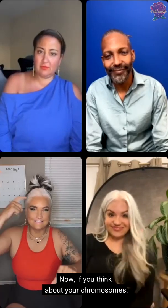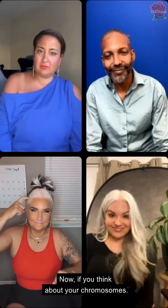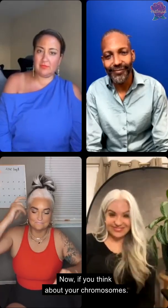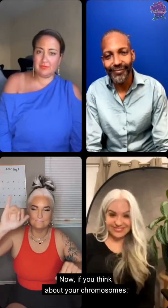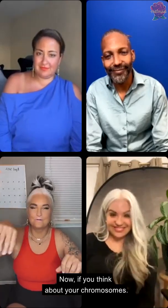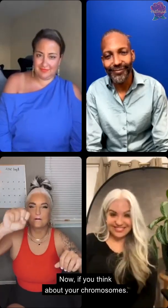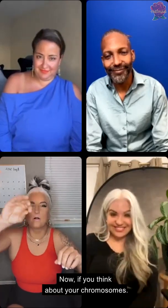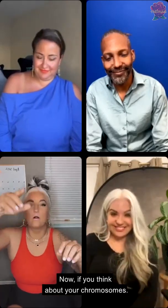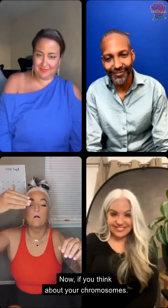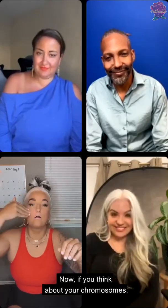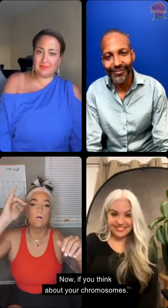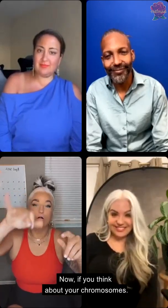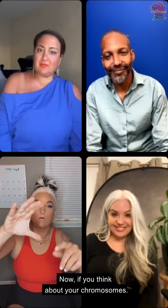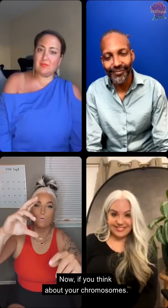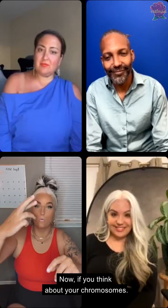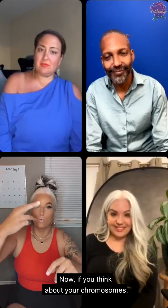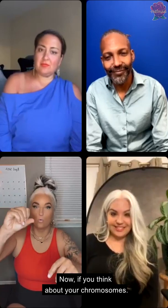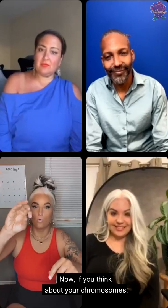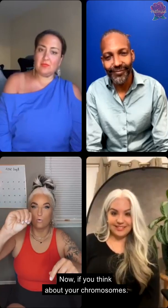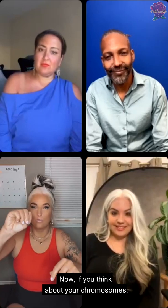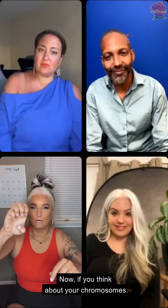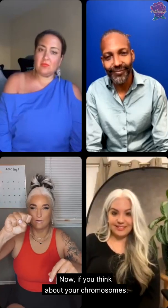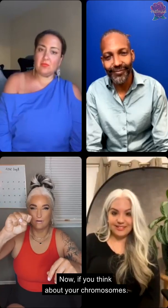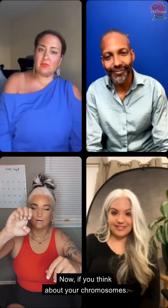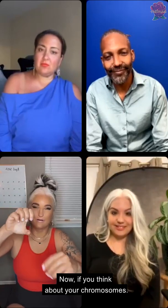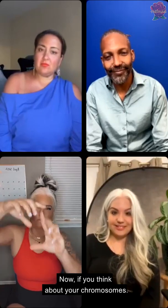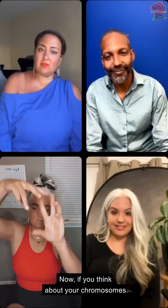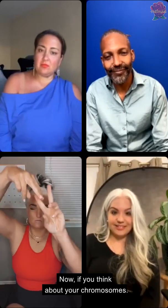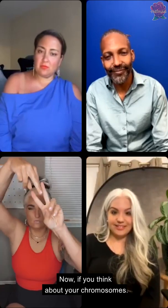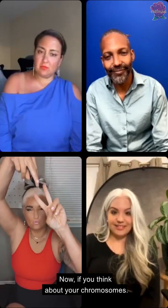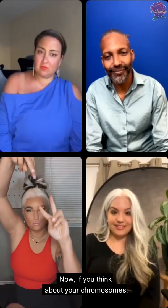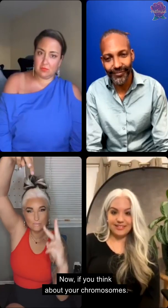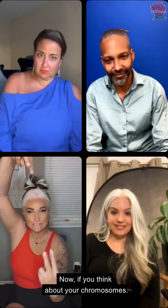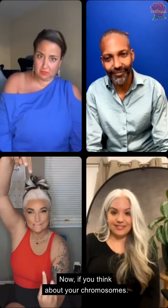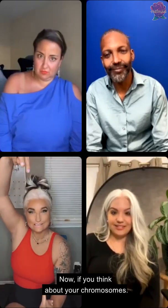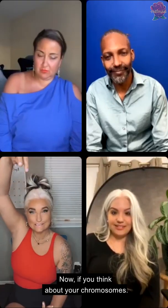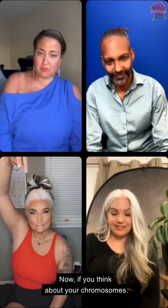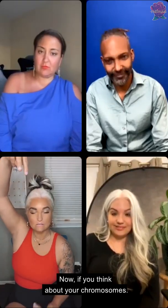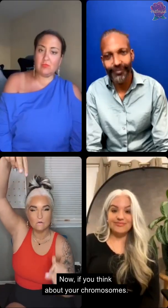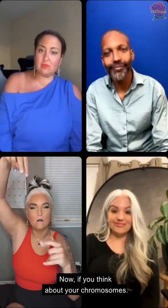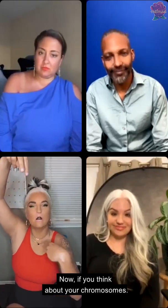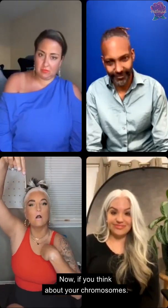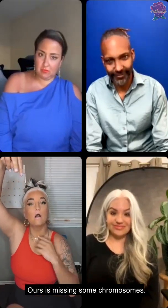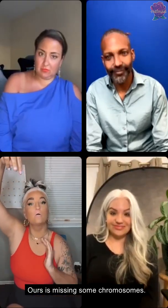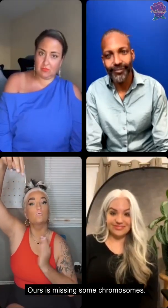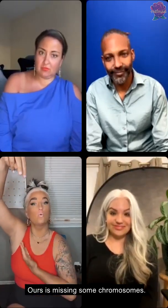science mindset. Now, if you think about your chromosomes,